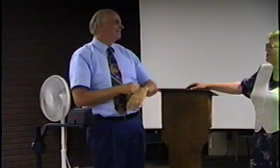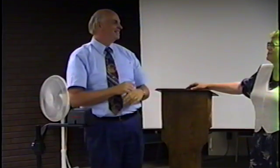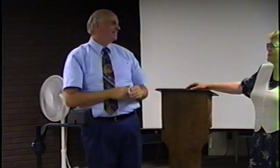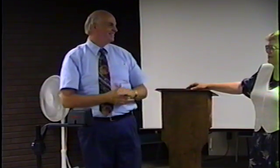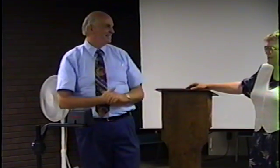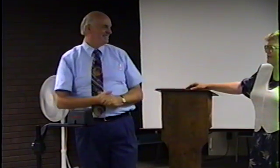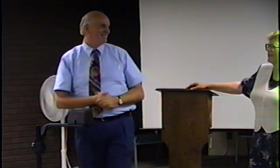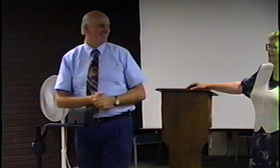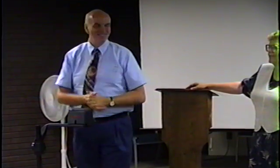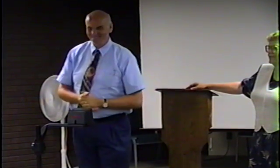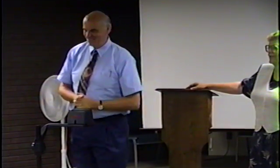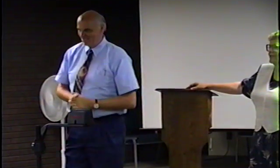is